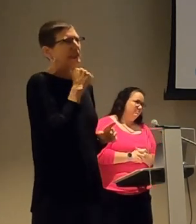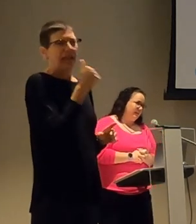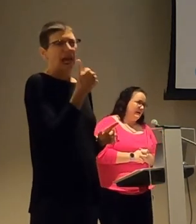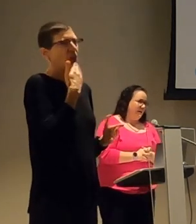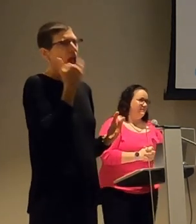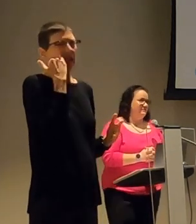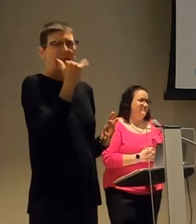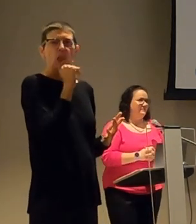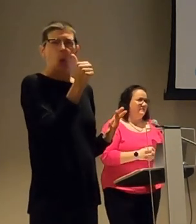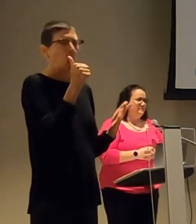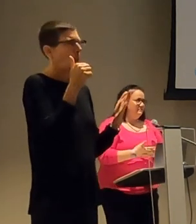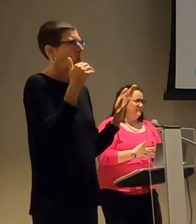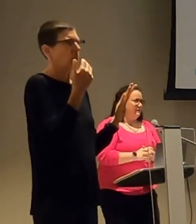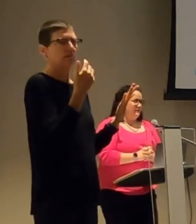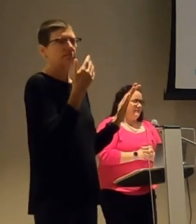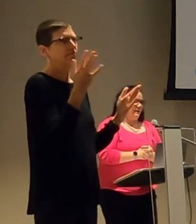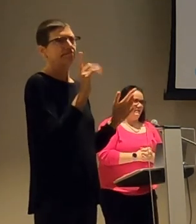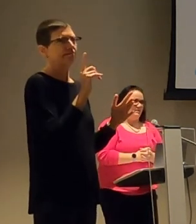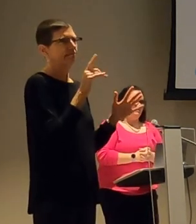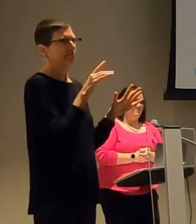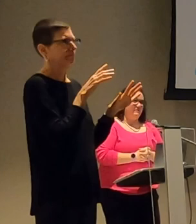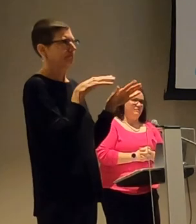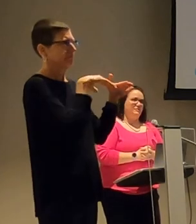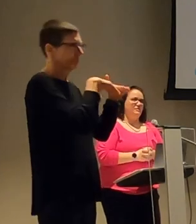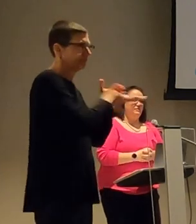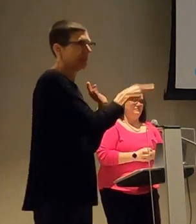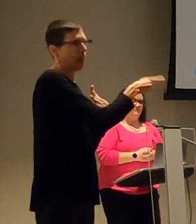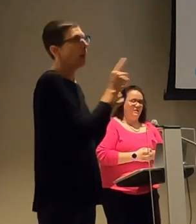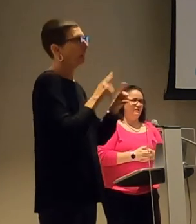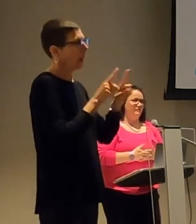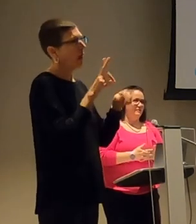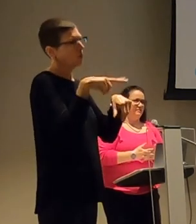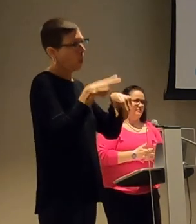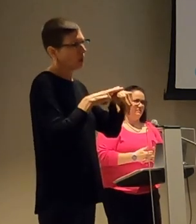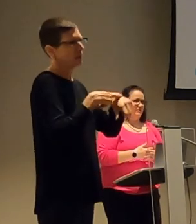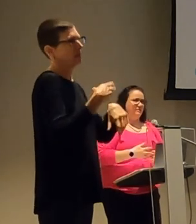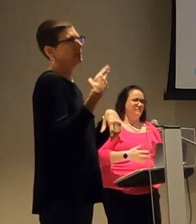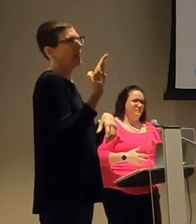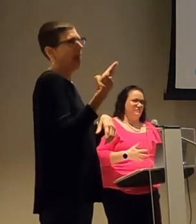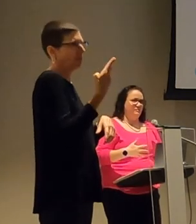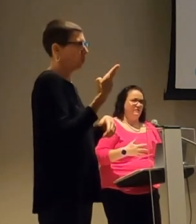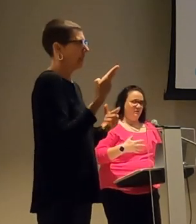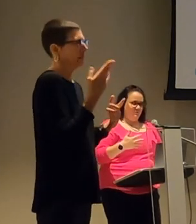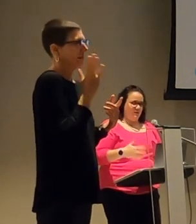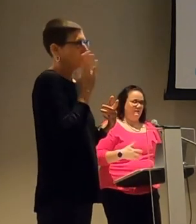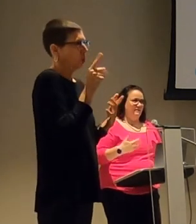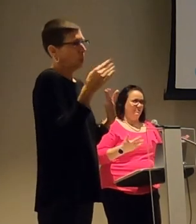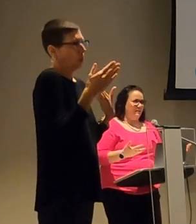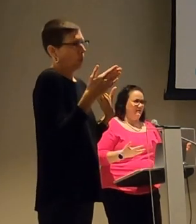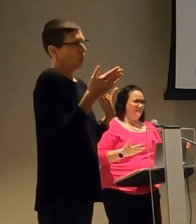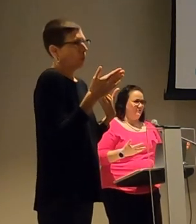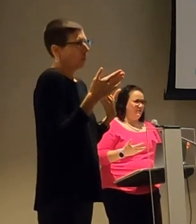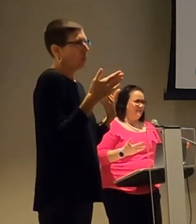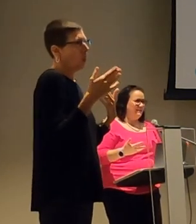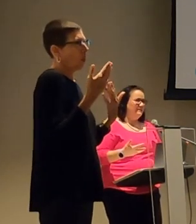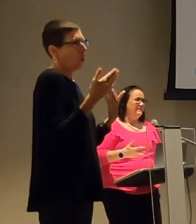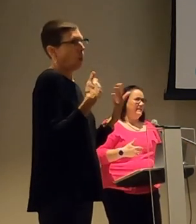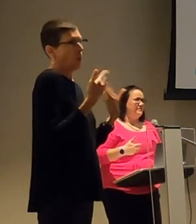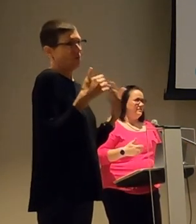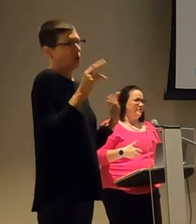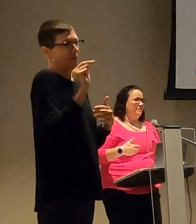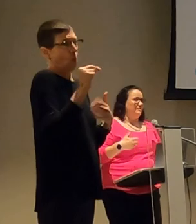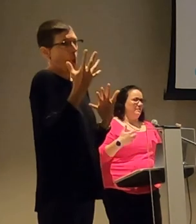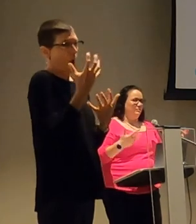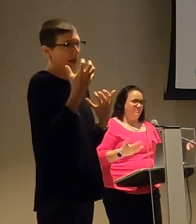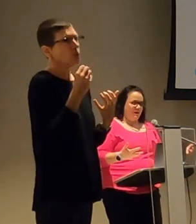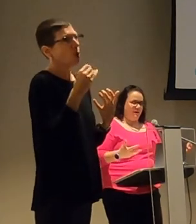should probably not attack them. But of course, Holofernes was going to do what Nebuchadnezzar wanted,